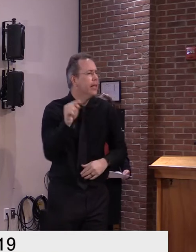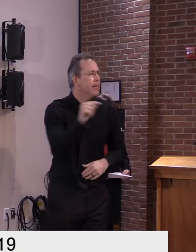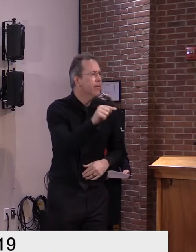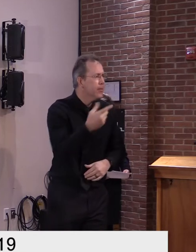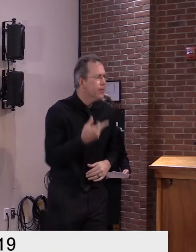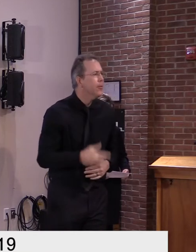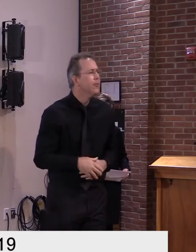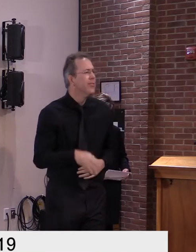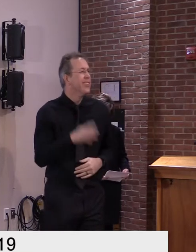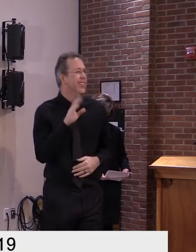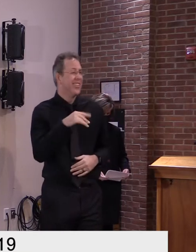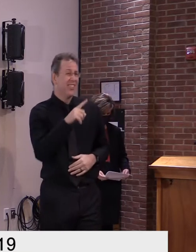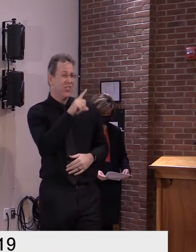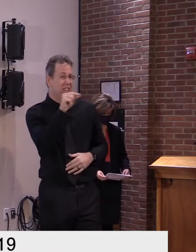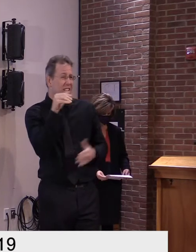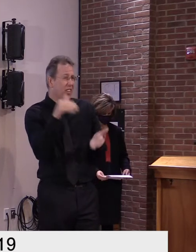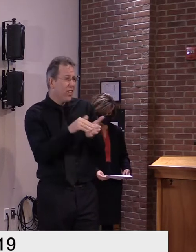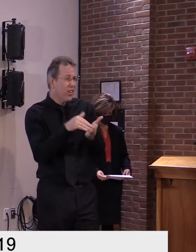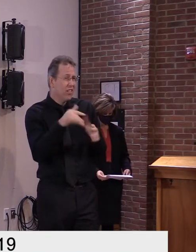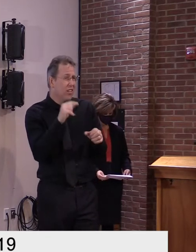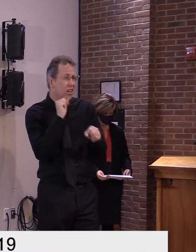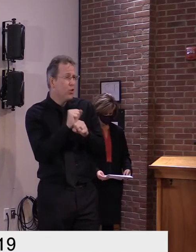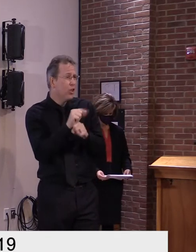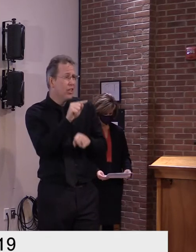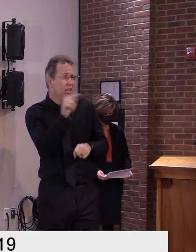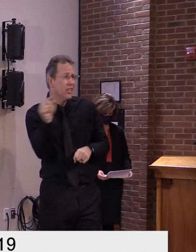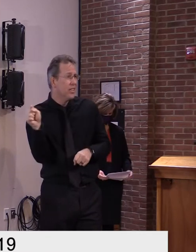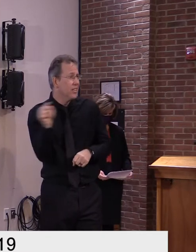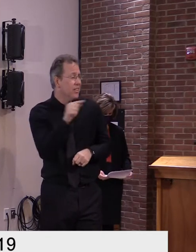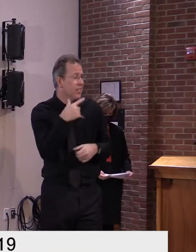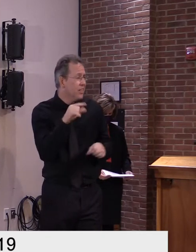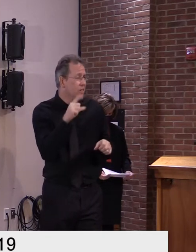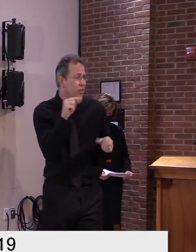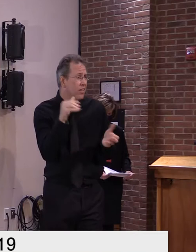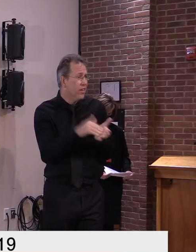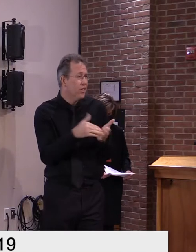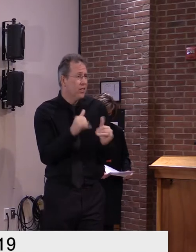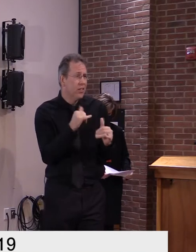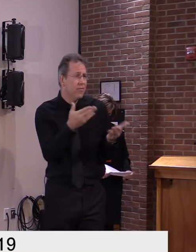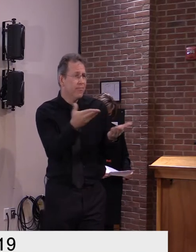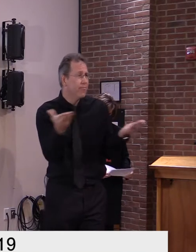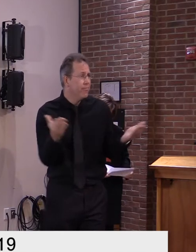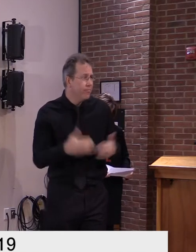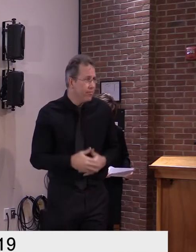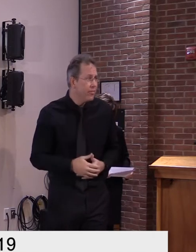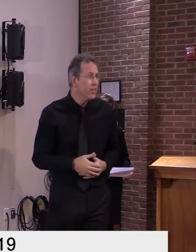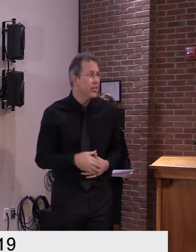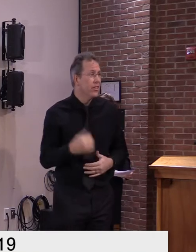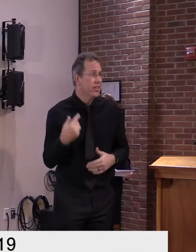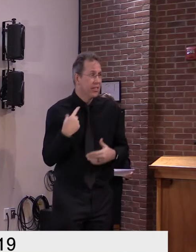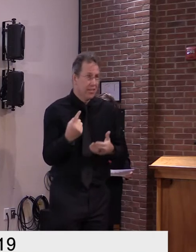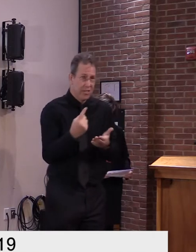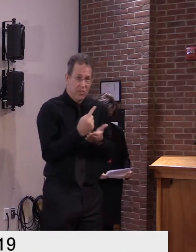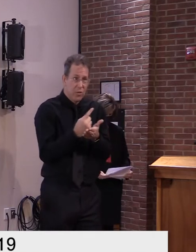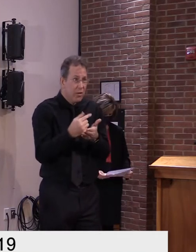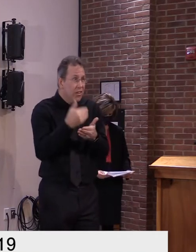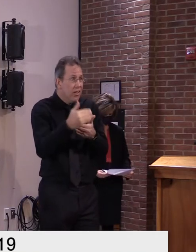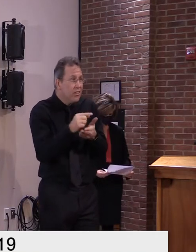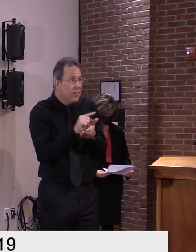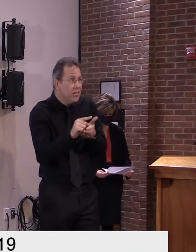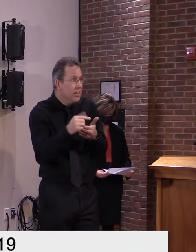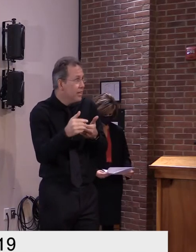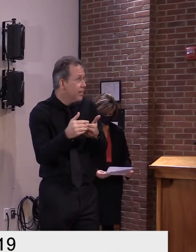people unemployed at this point in time. We're only a week or two away, if no action is taken in